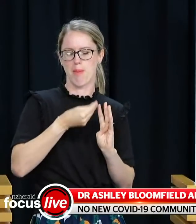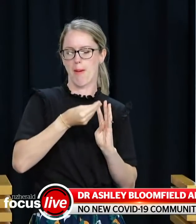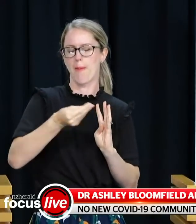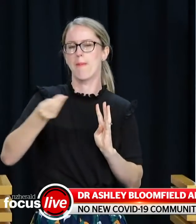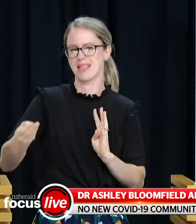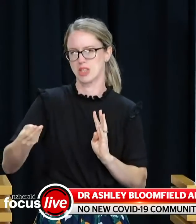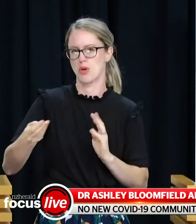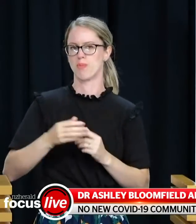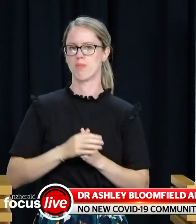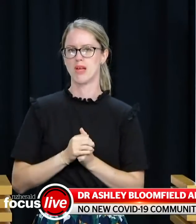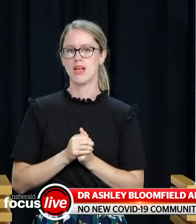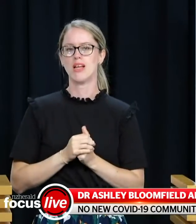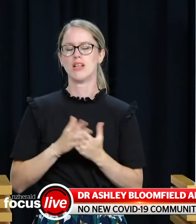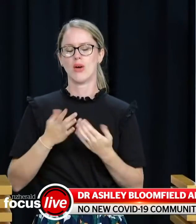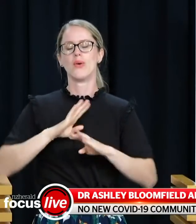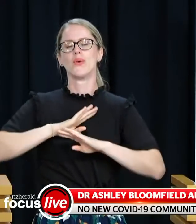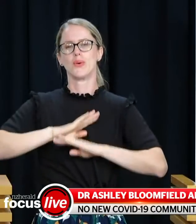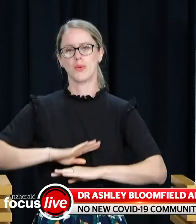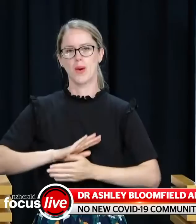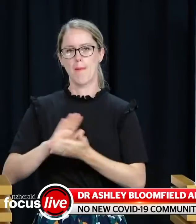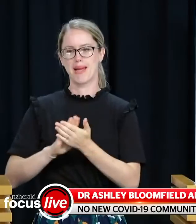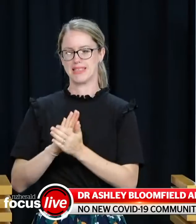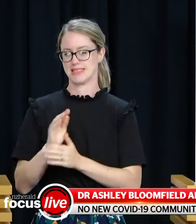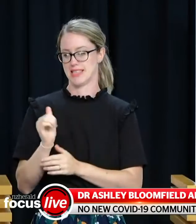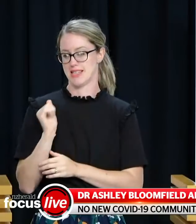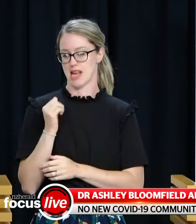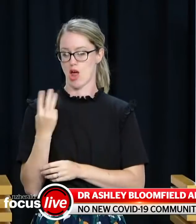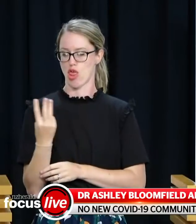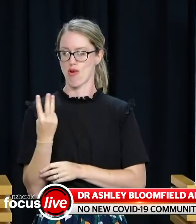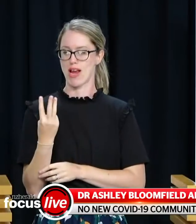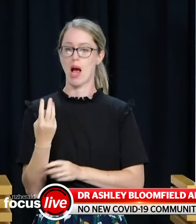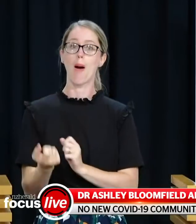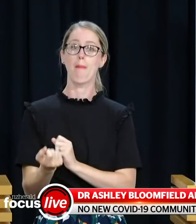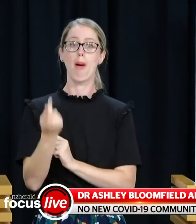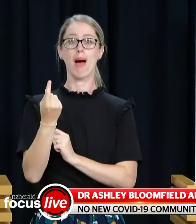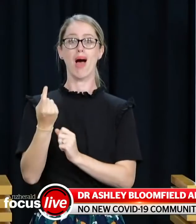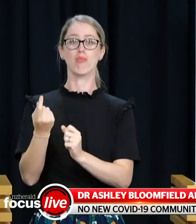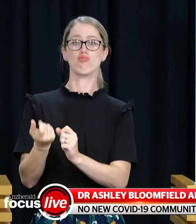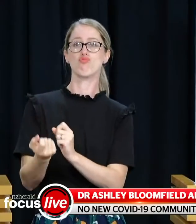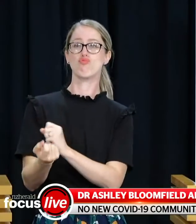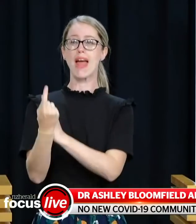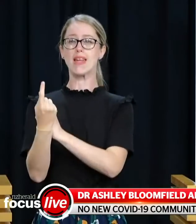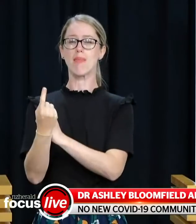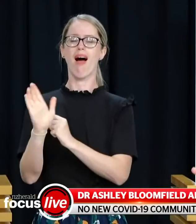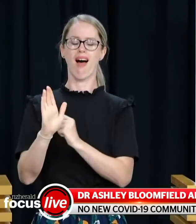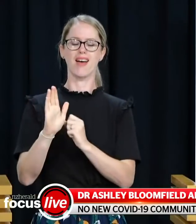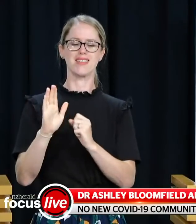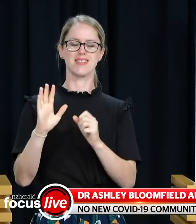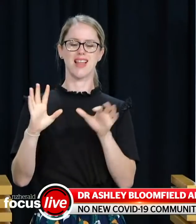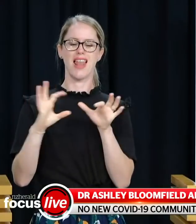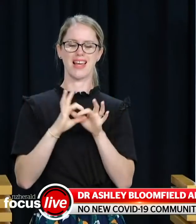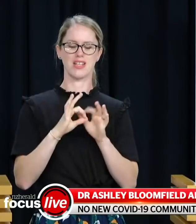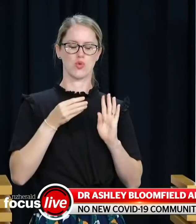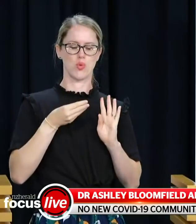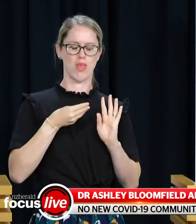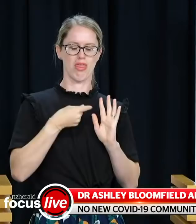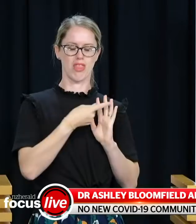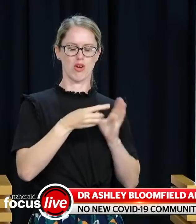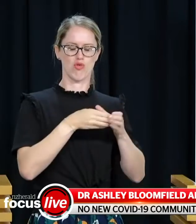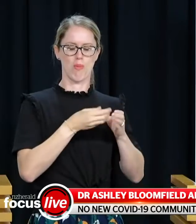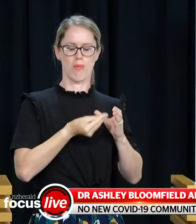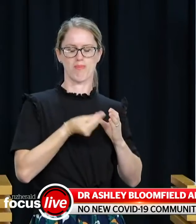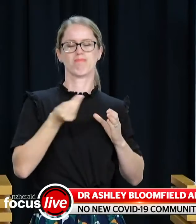expected, and it does provide reassurance that the cases yesterday have not appeared in the community at random. There is not another source of infection